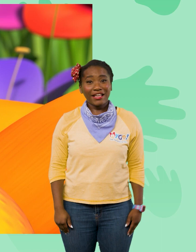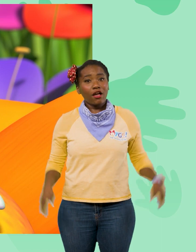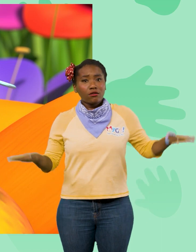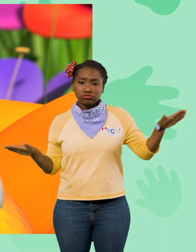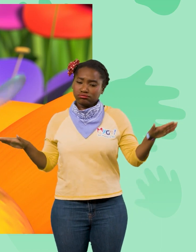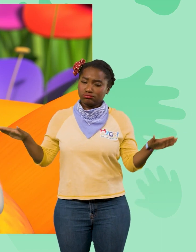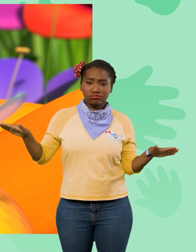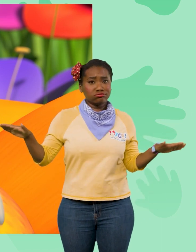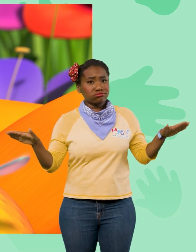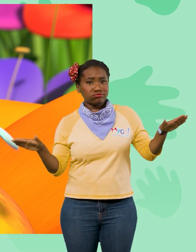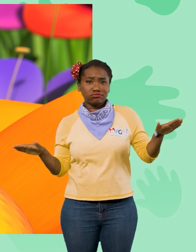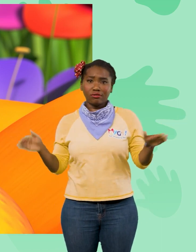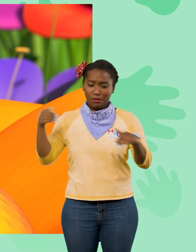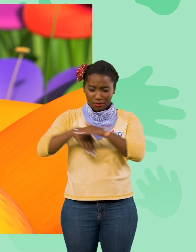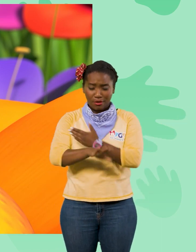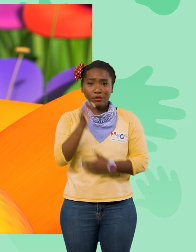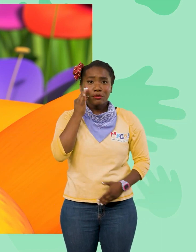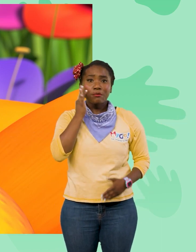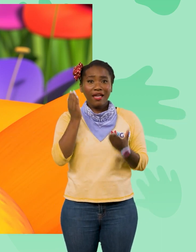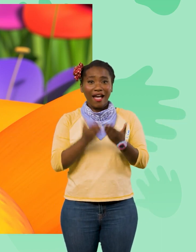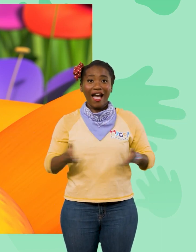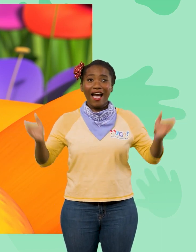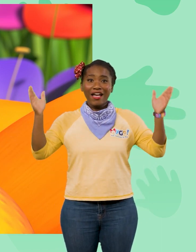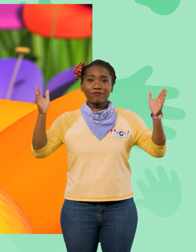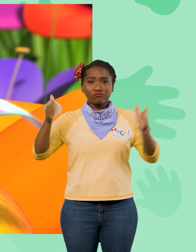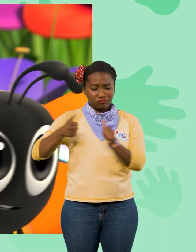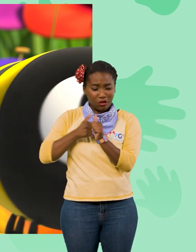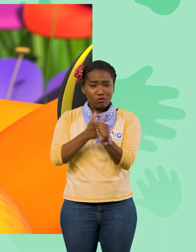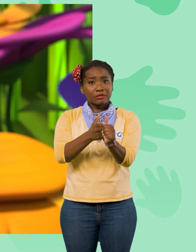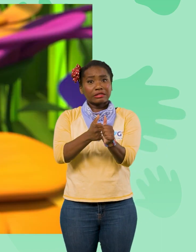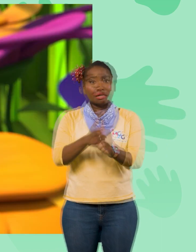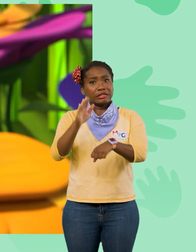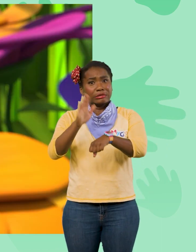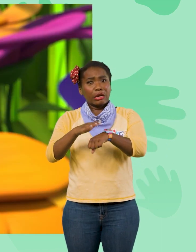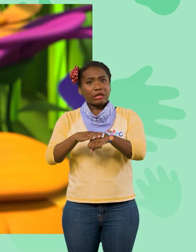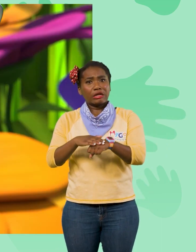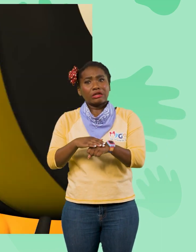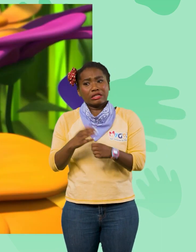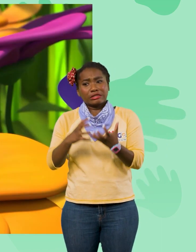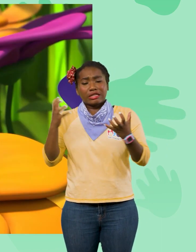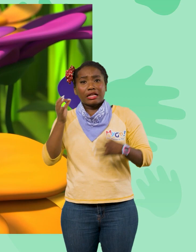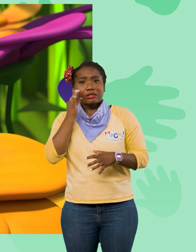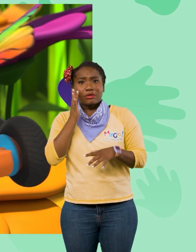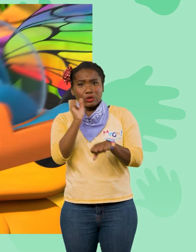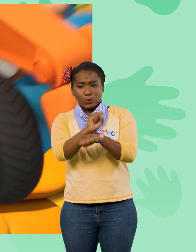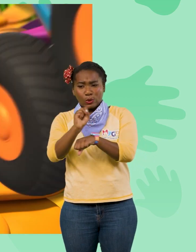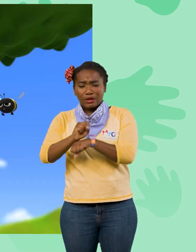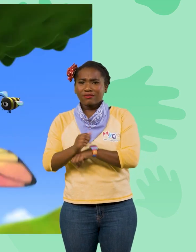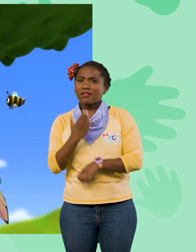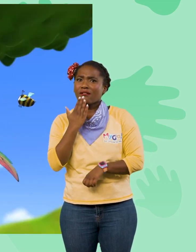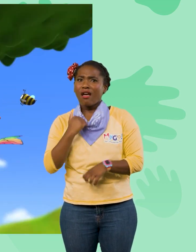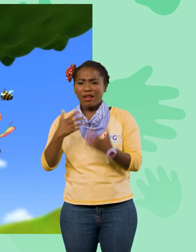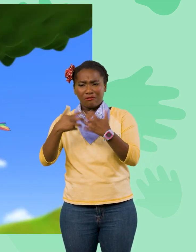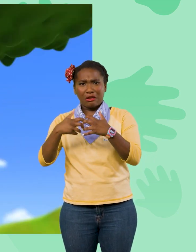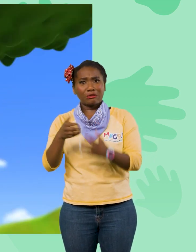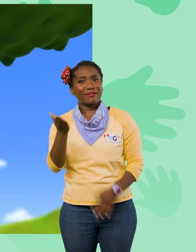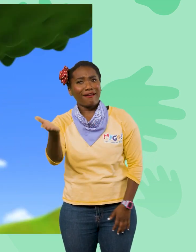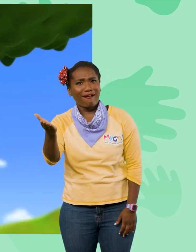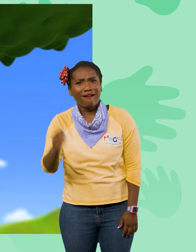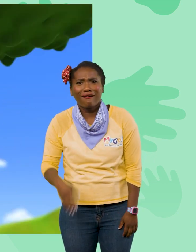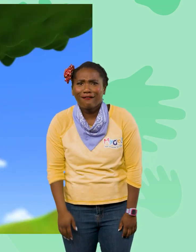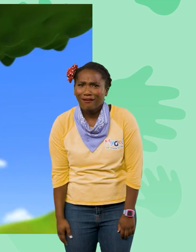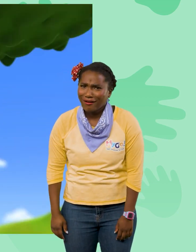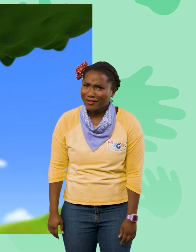Okay, time to buzz. Into the beehive. Follow me. Spoiler, lots of bees working. It's like a honey factory in